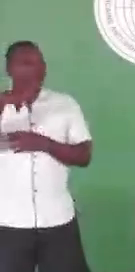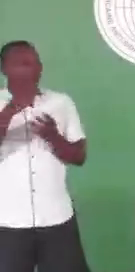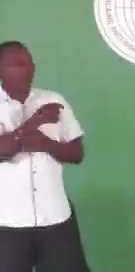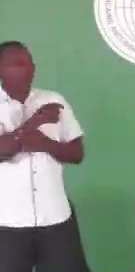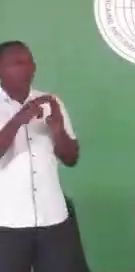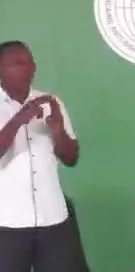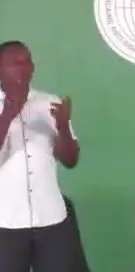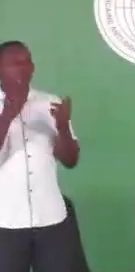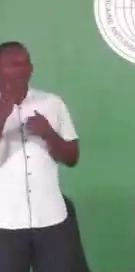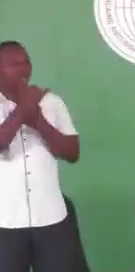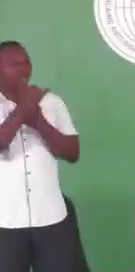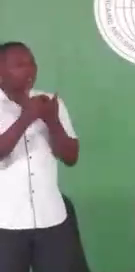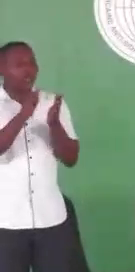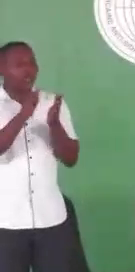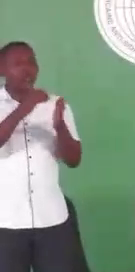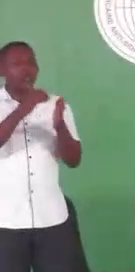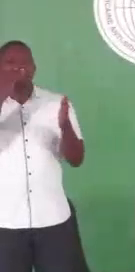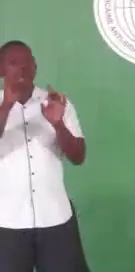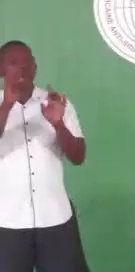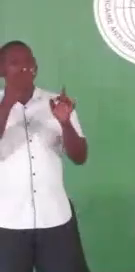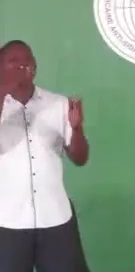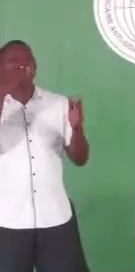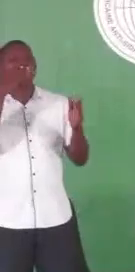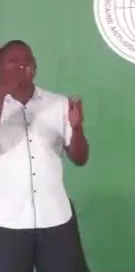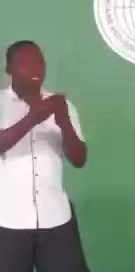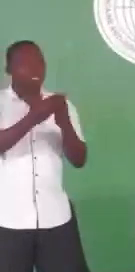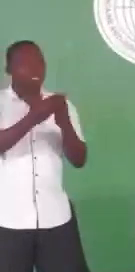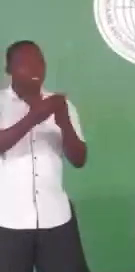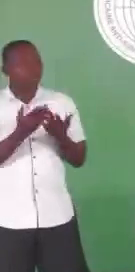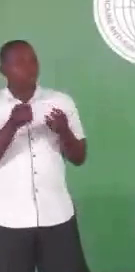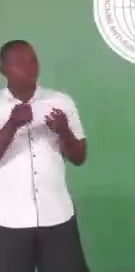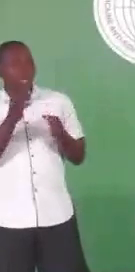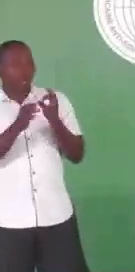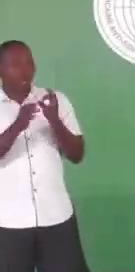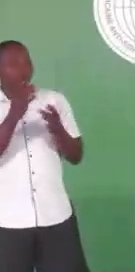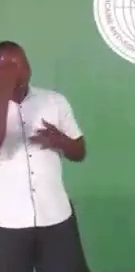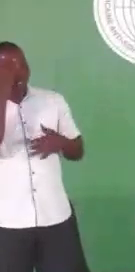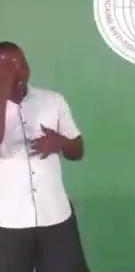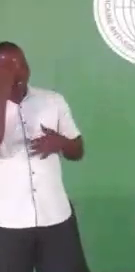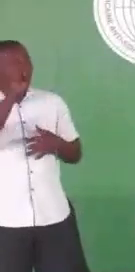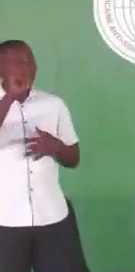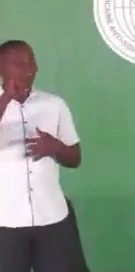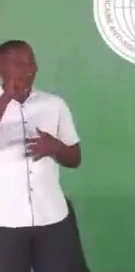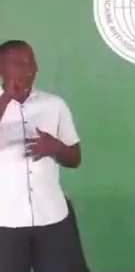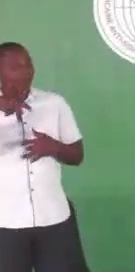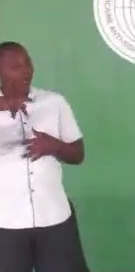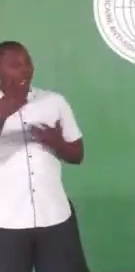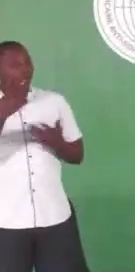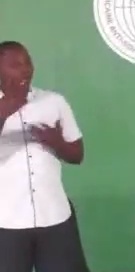countries that is actually doing very well in terms of syphilis programming. I must say, before we introduce